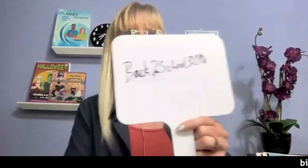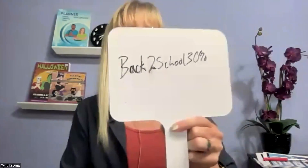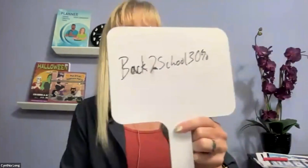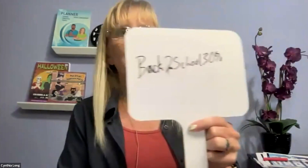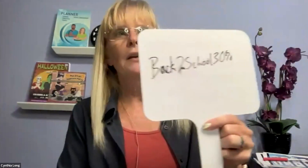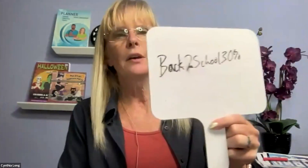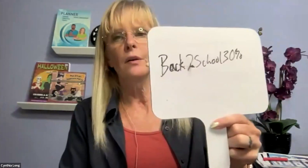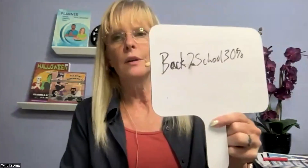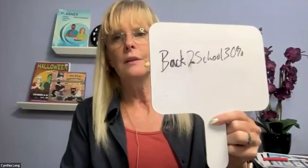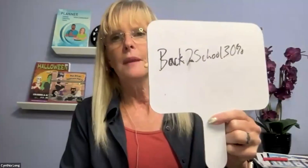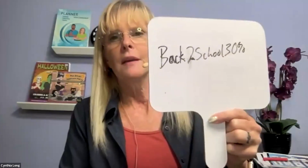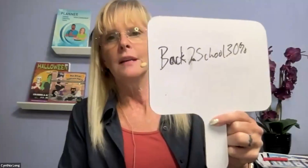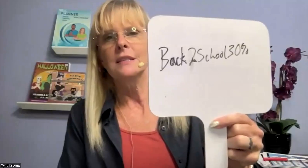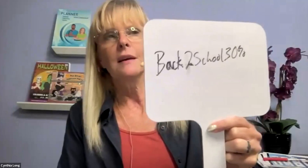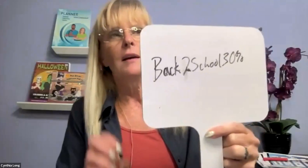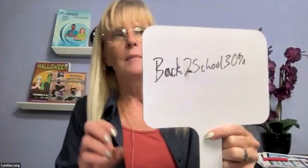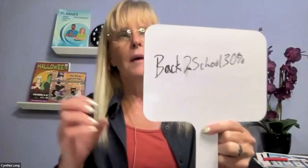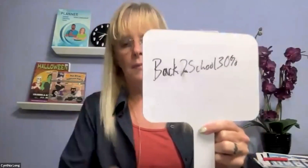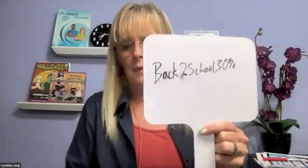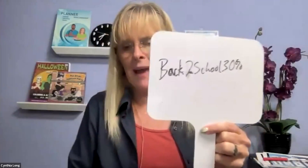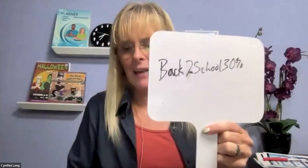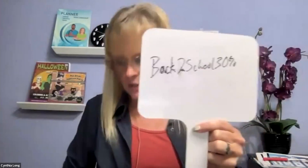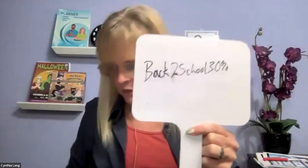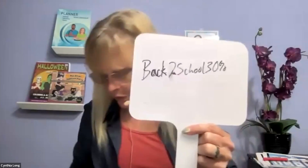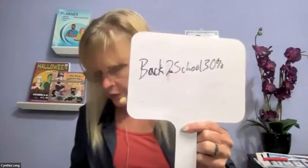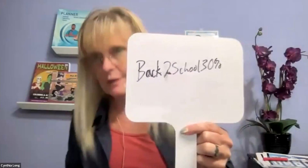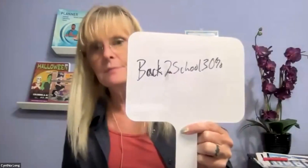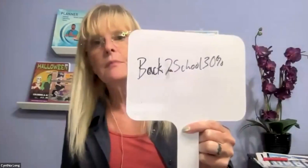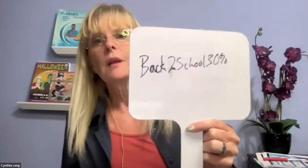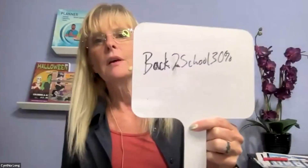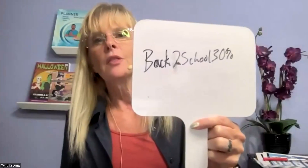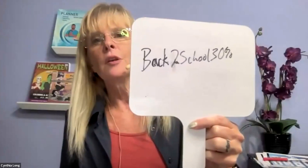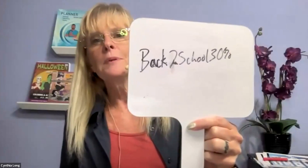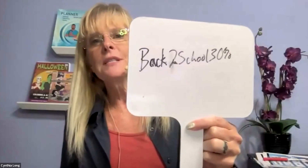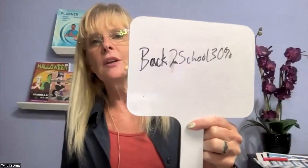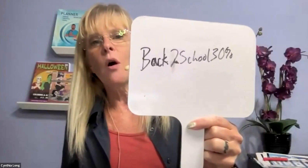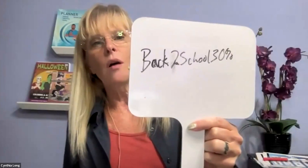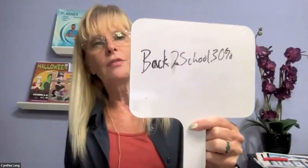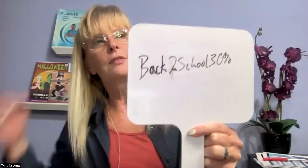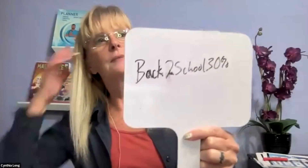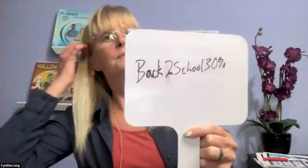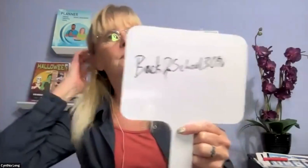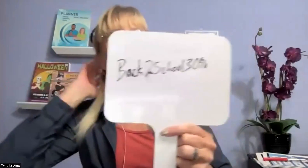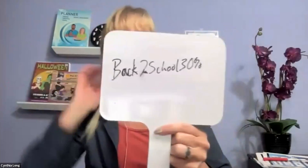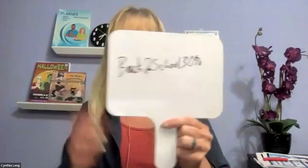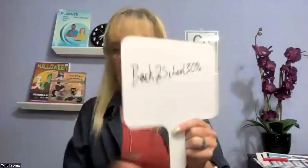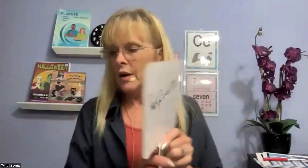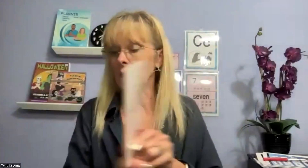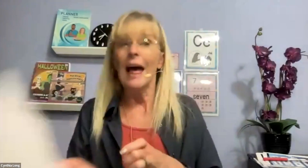That's the coupon code. It's back to school, 30% off. Okay,